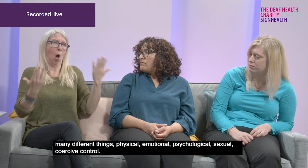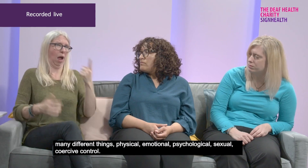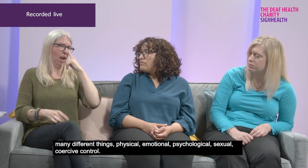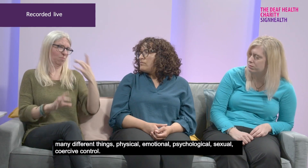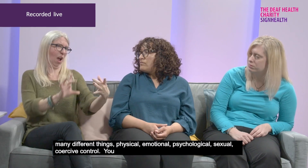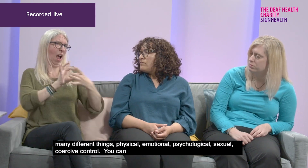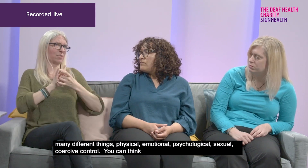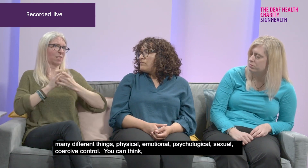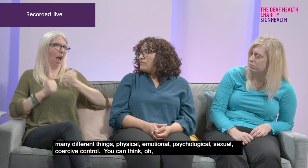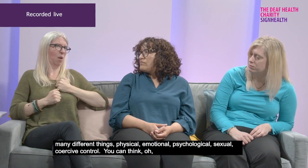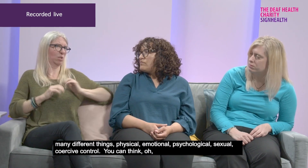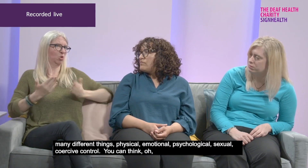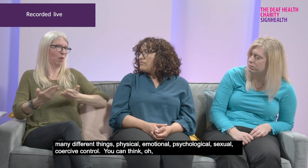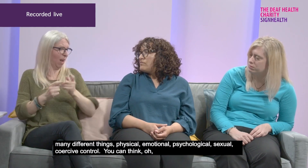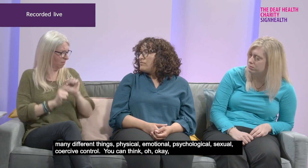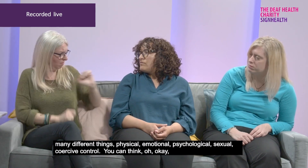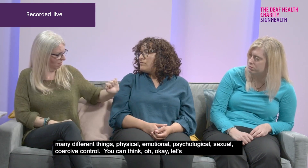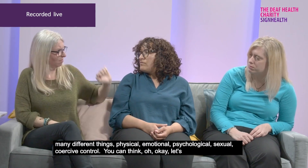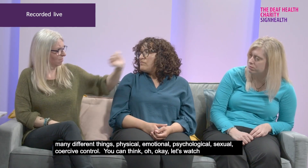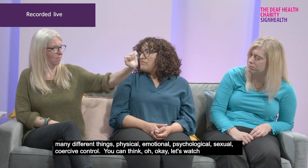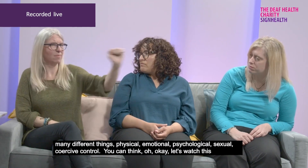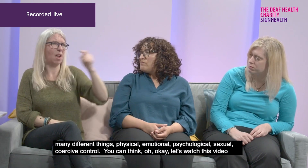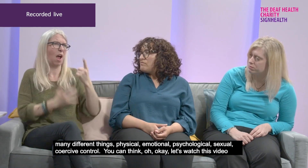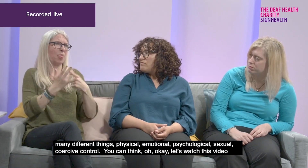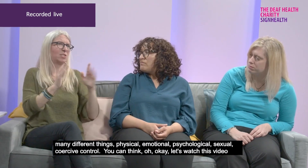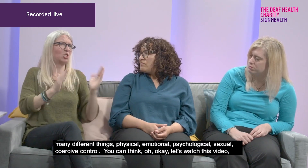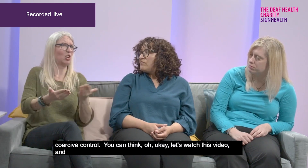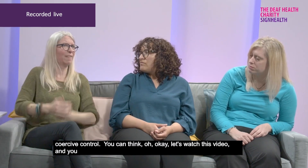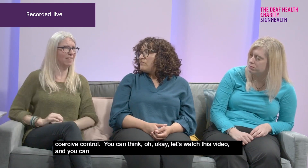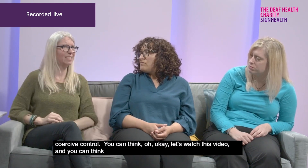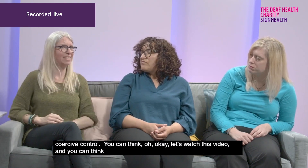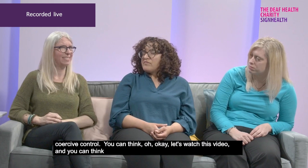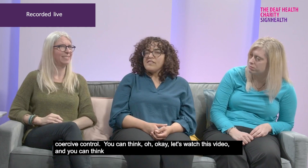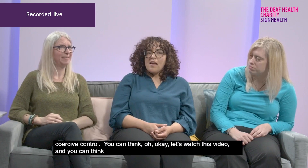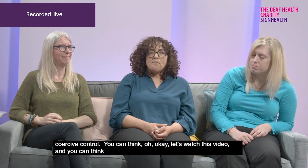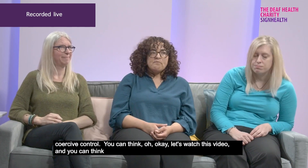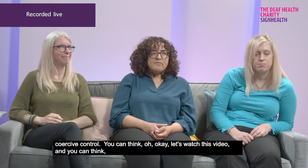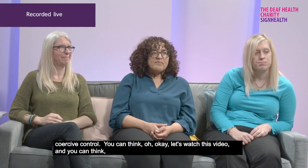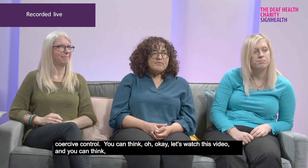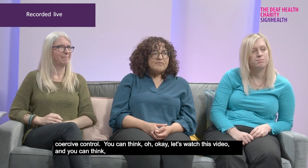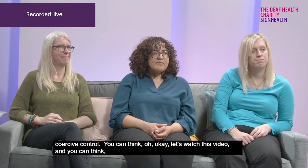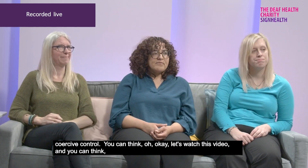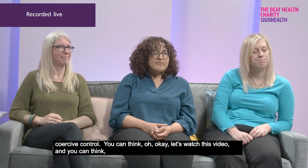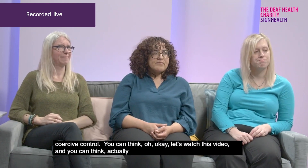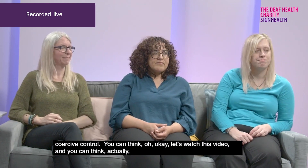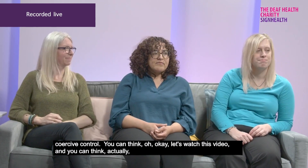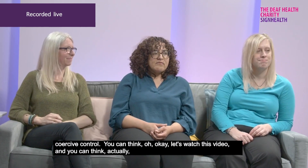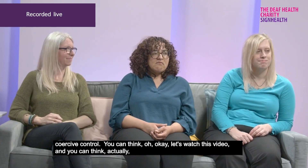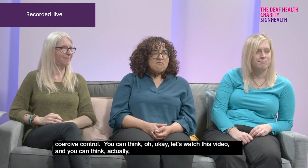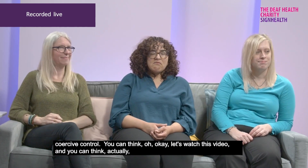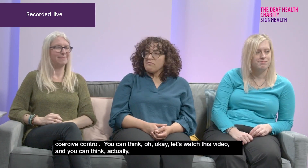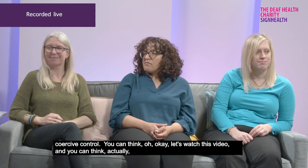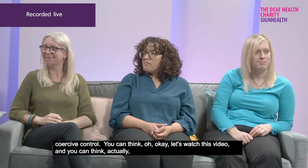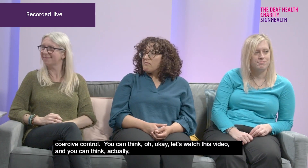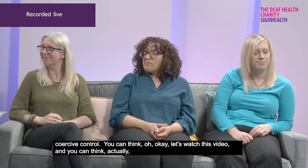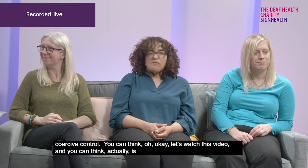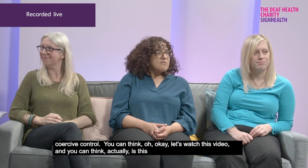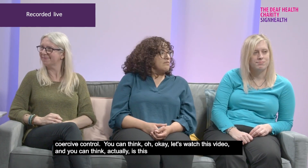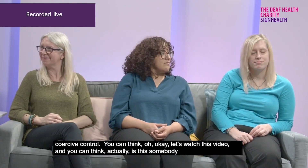control. You can think, oh, okay, let's watch these videos and think, actually, is this somebody I know? And then your family or friend could